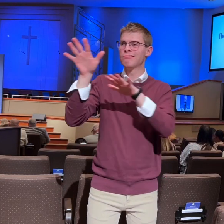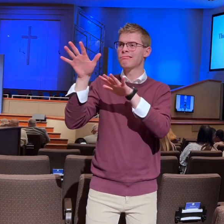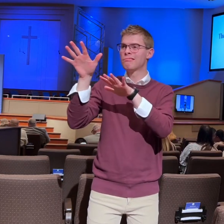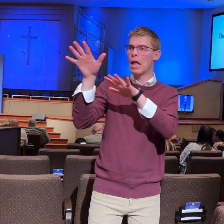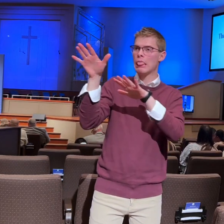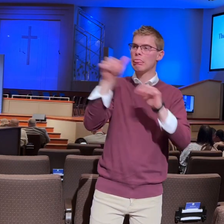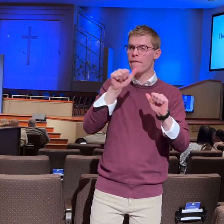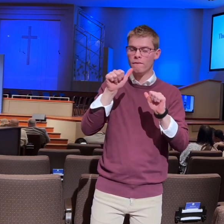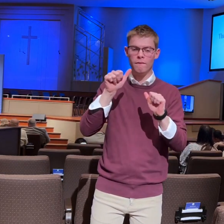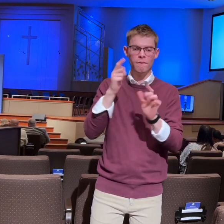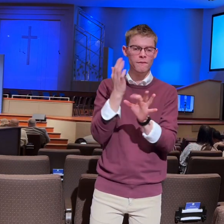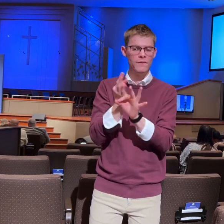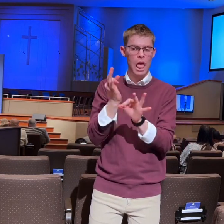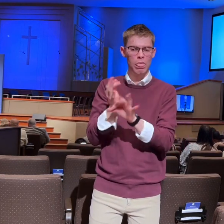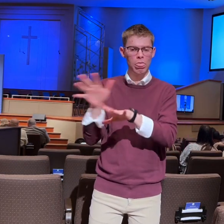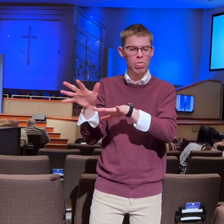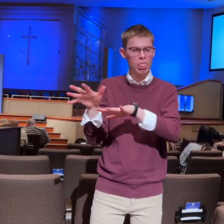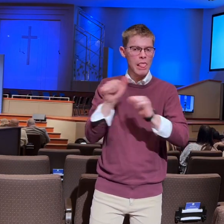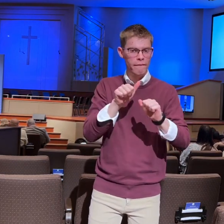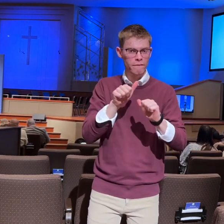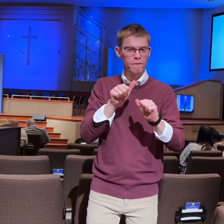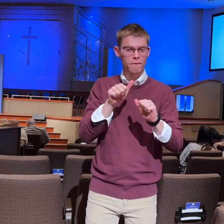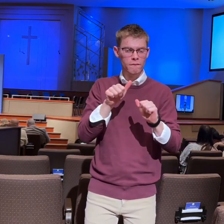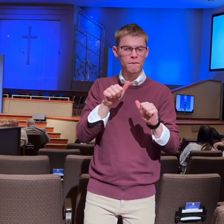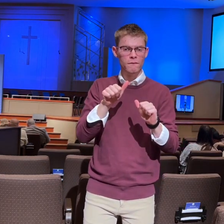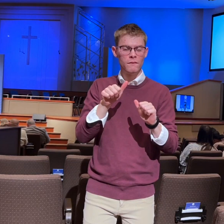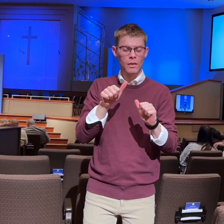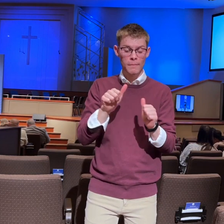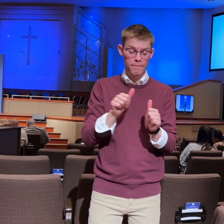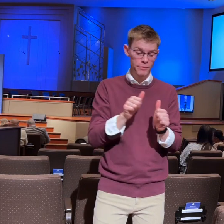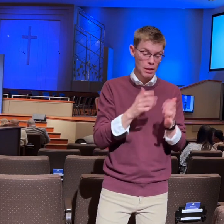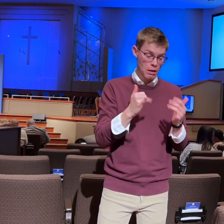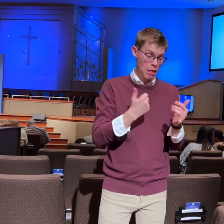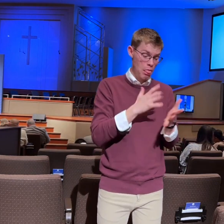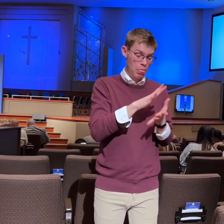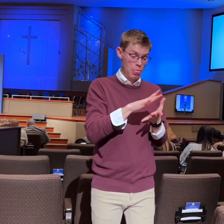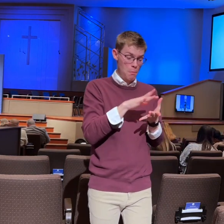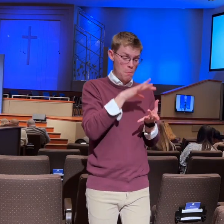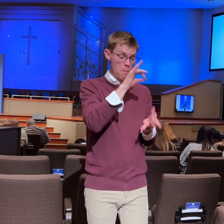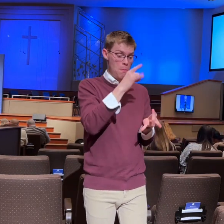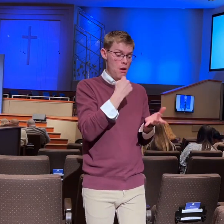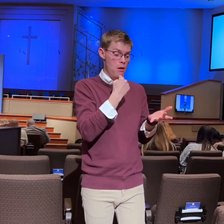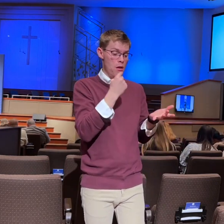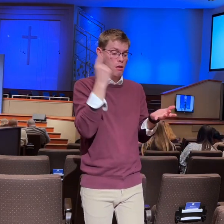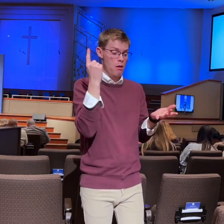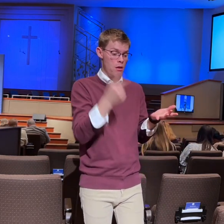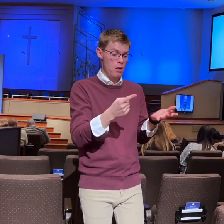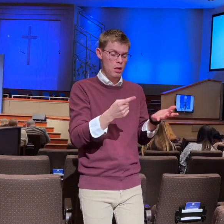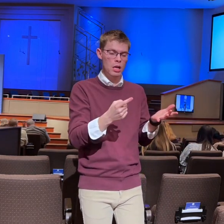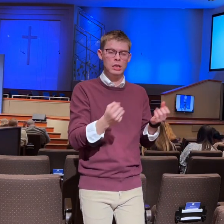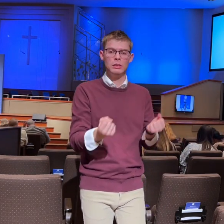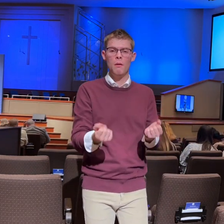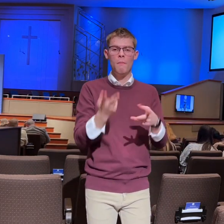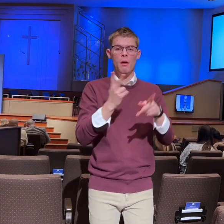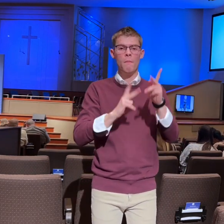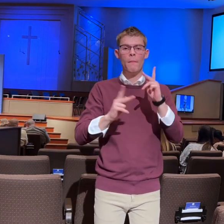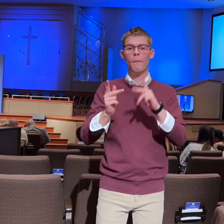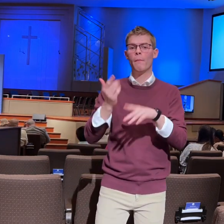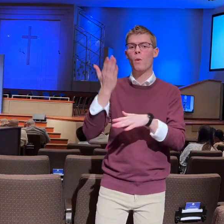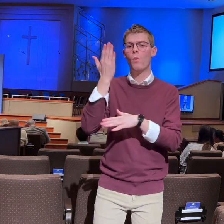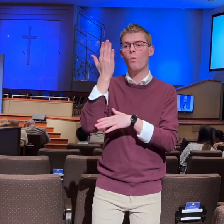A fatal departure. The Spirit speaketh expressly that in the latter times some shall depart from